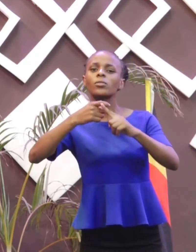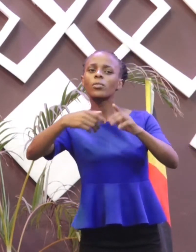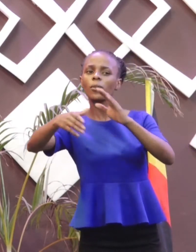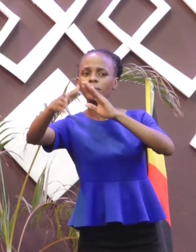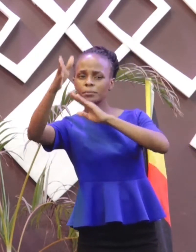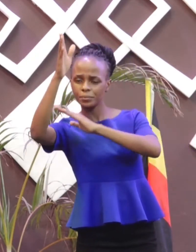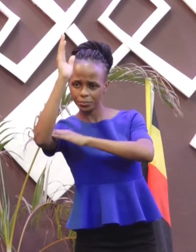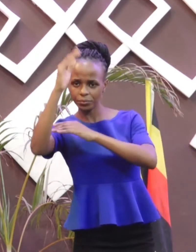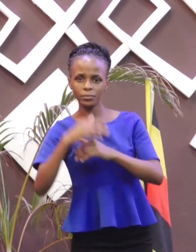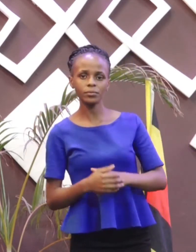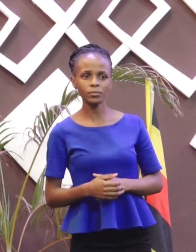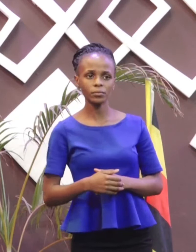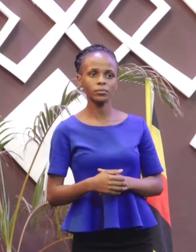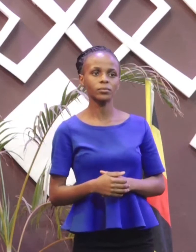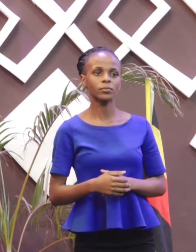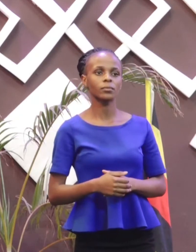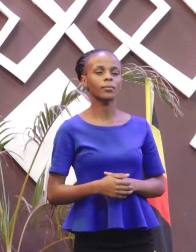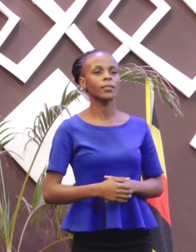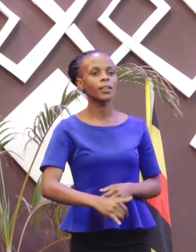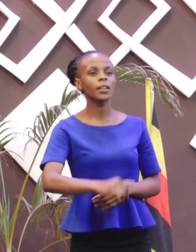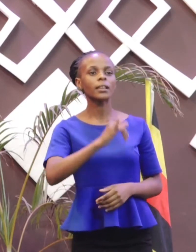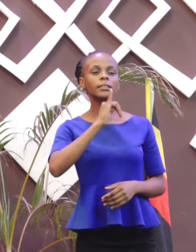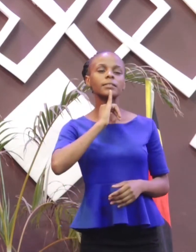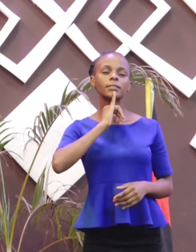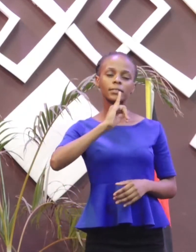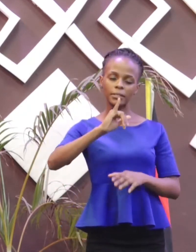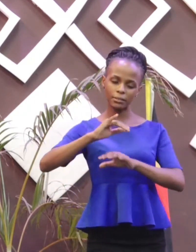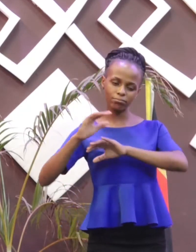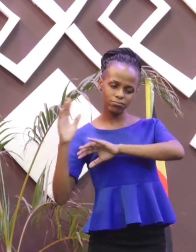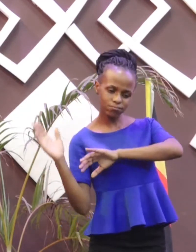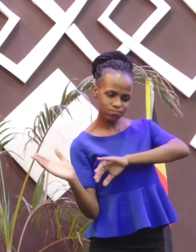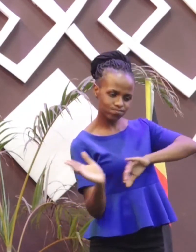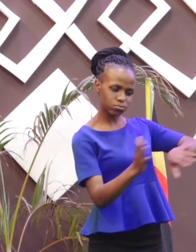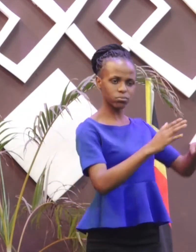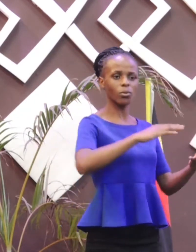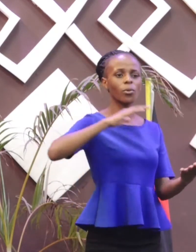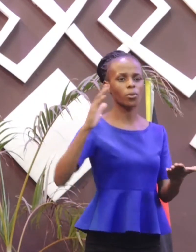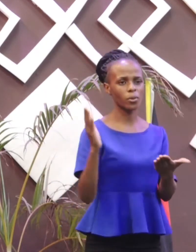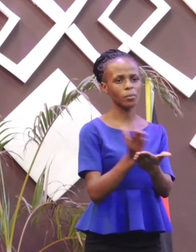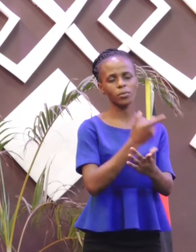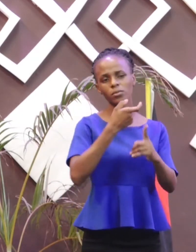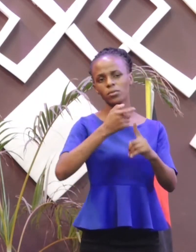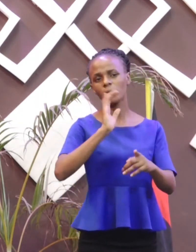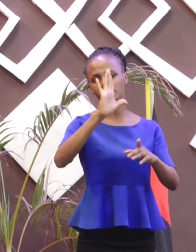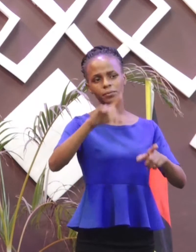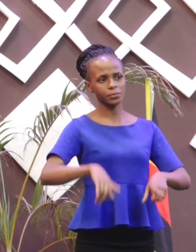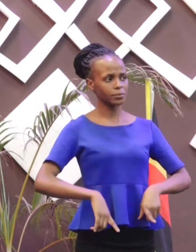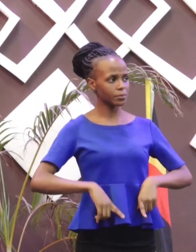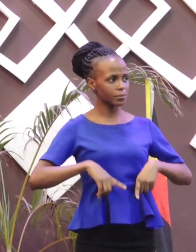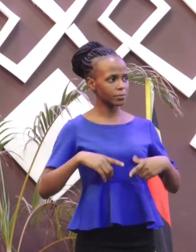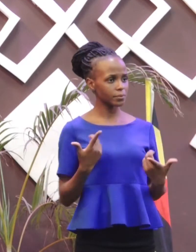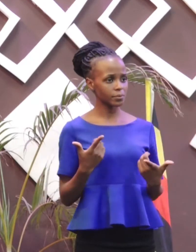kyonna ekitali kya bwa Katonda, is put away from your life, kiggibwawo ddala ne kiva mu bulamu